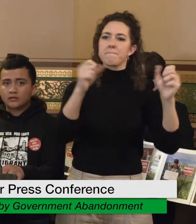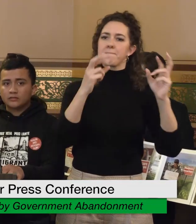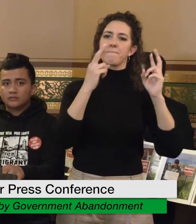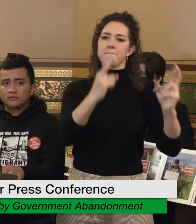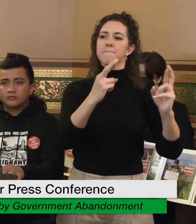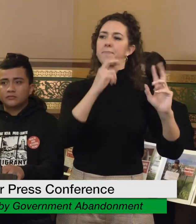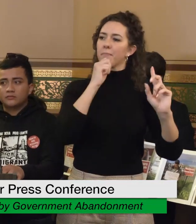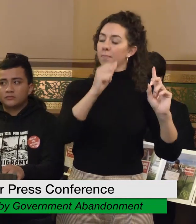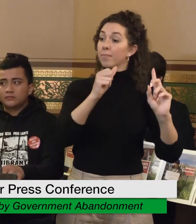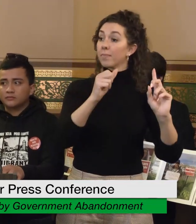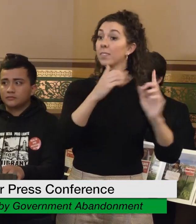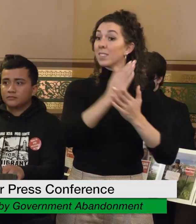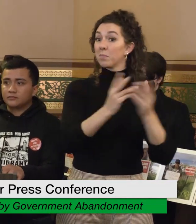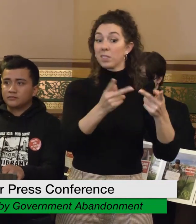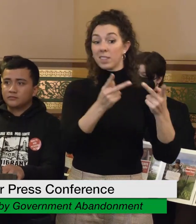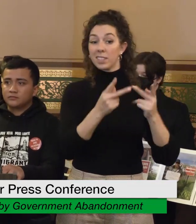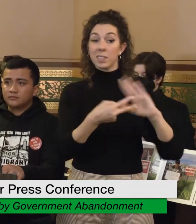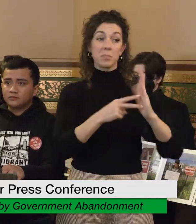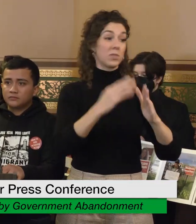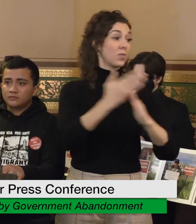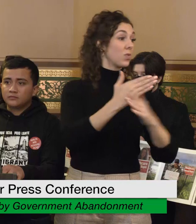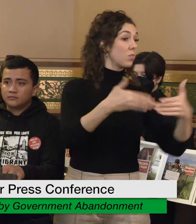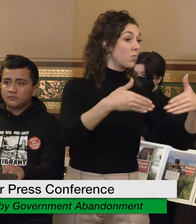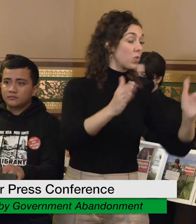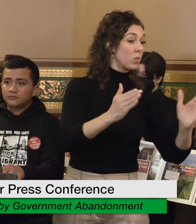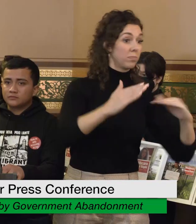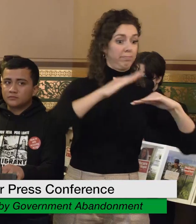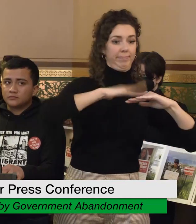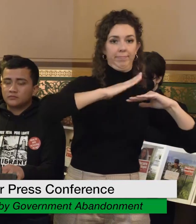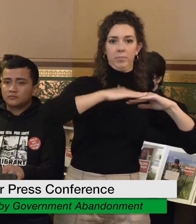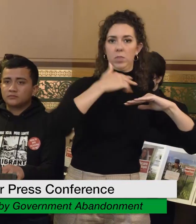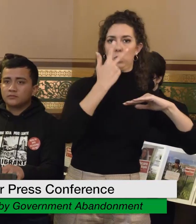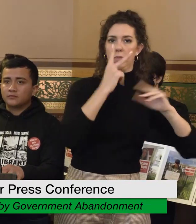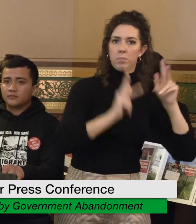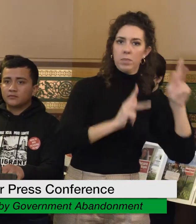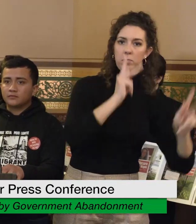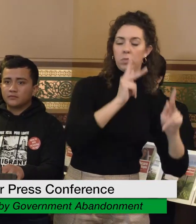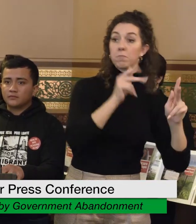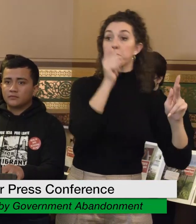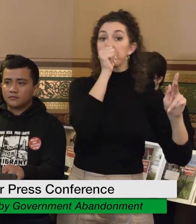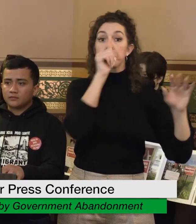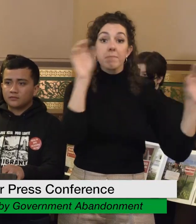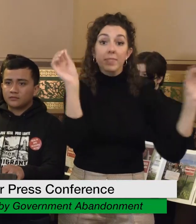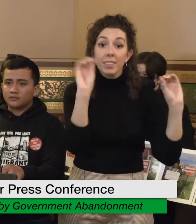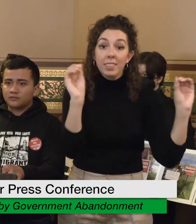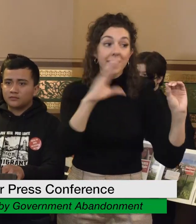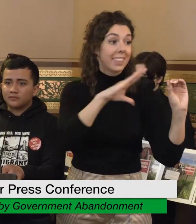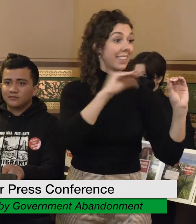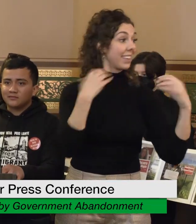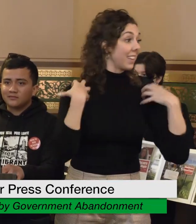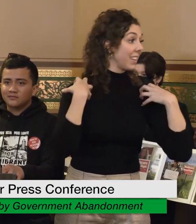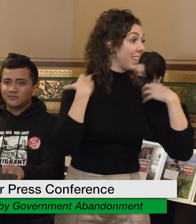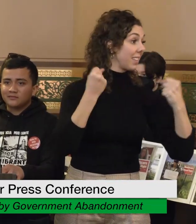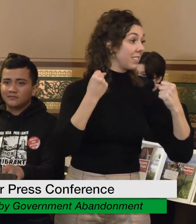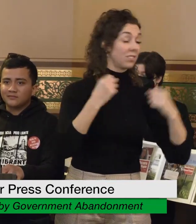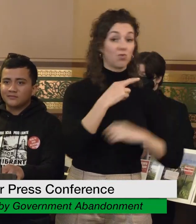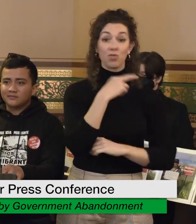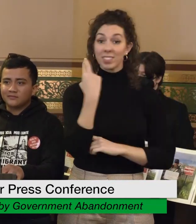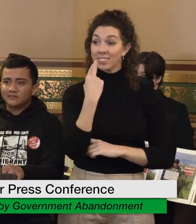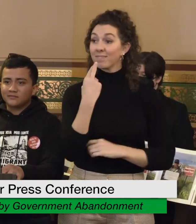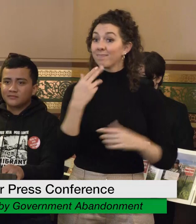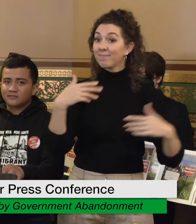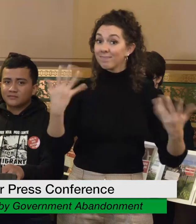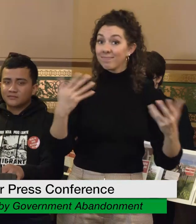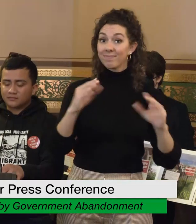you know you're going to be sharing a room with three or more people, but you have no privacy, and on top of that, your well-being might be at risk